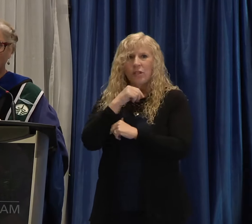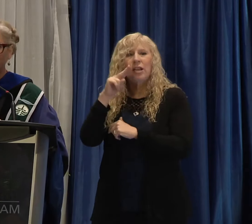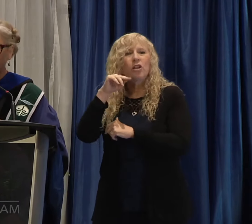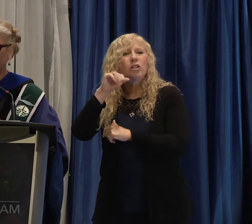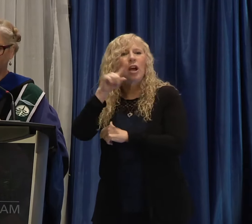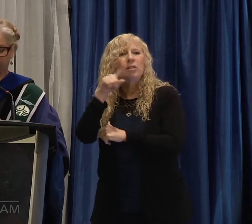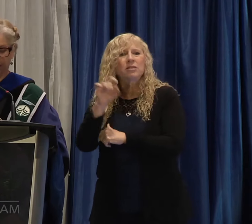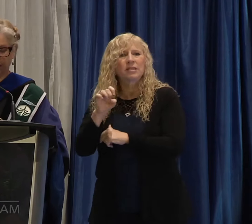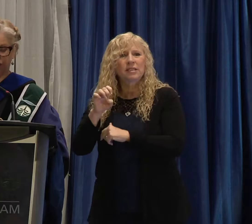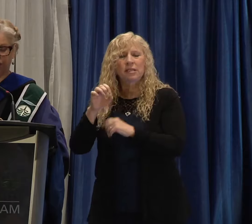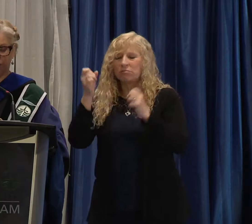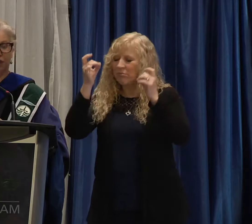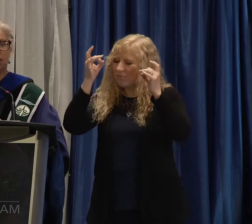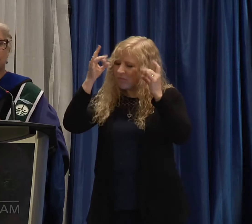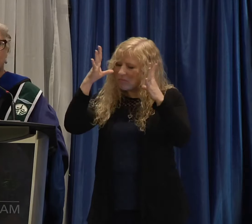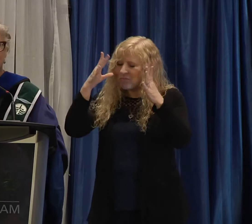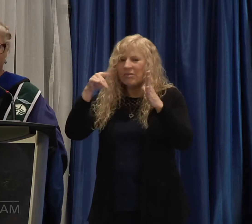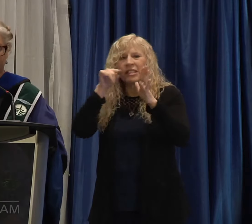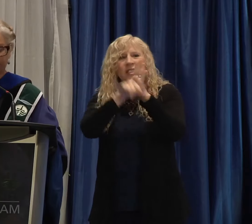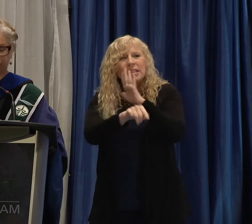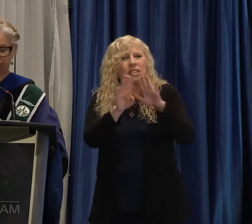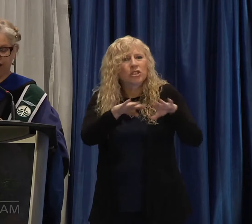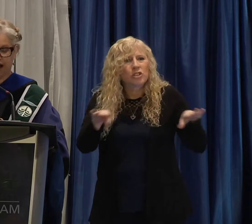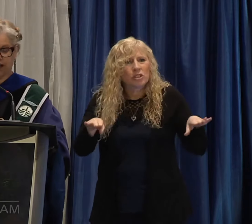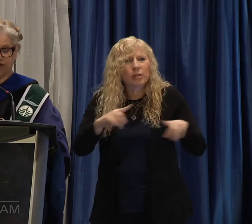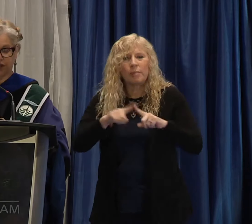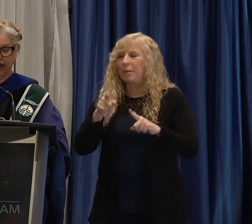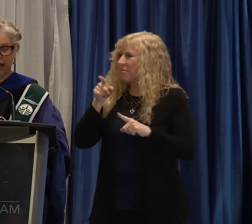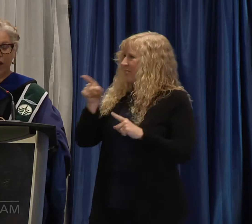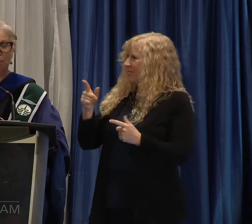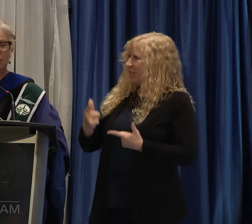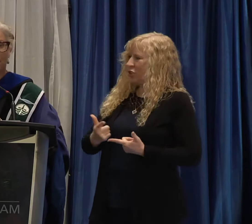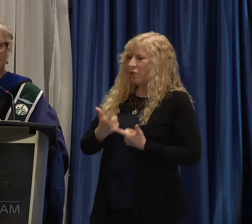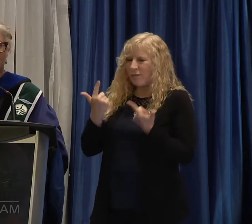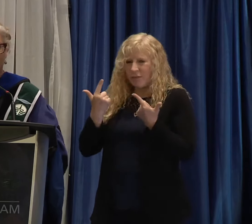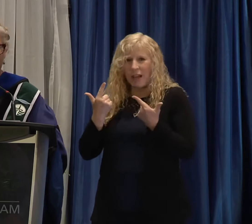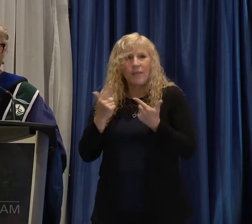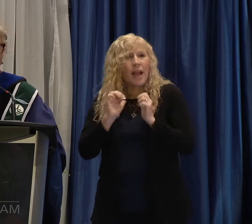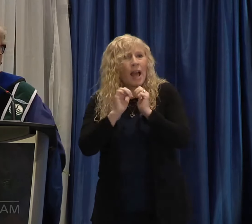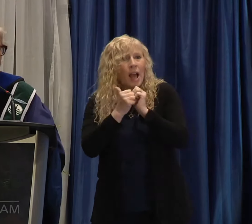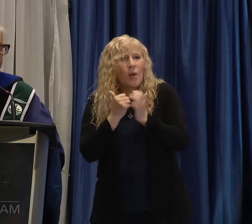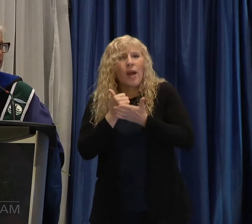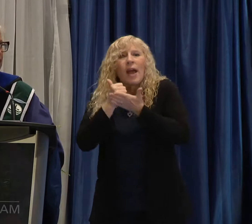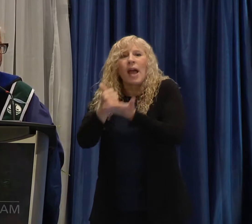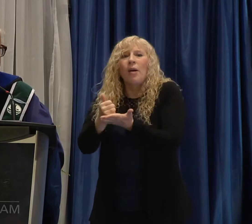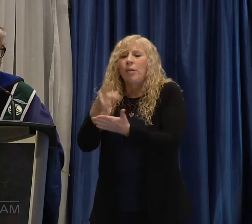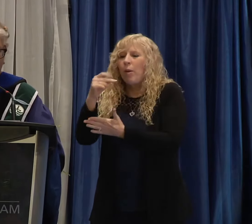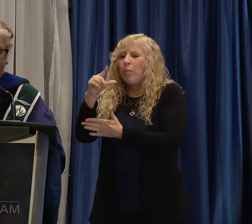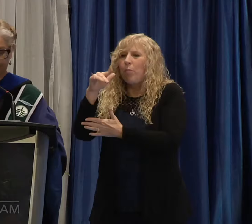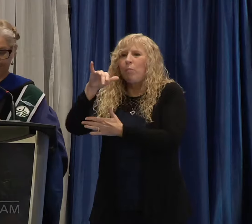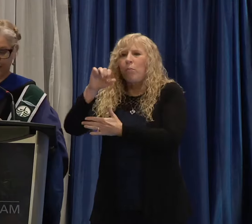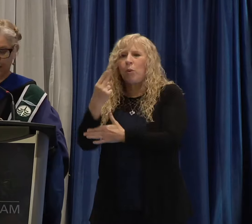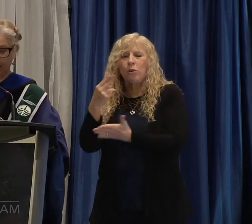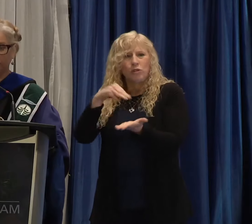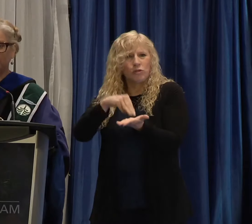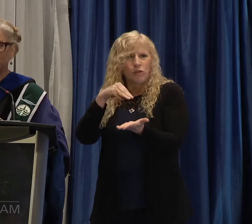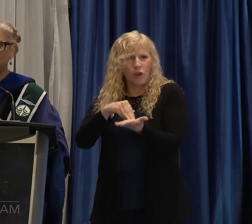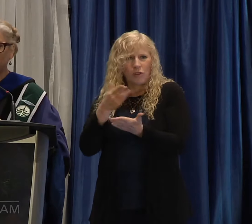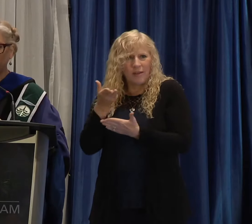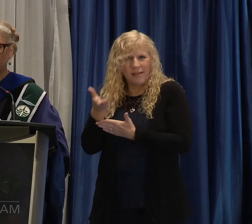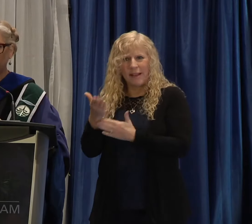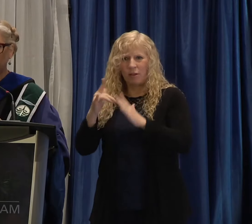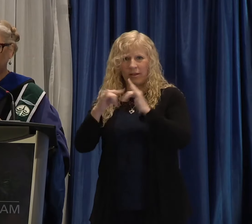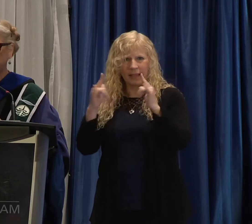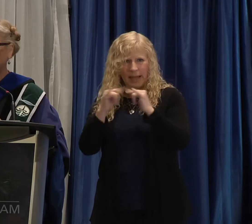that included the killing of children, and yet he survived, helped by a Polish doctor at the camp. But